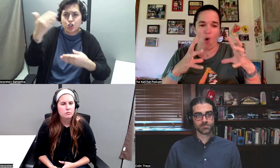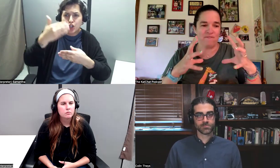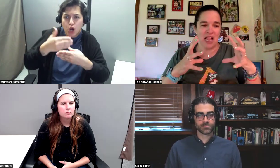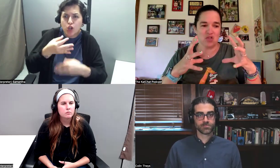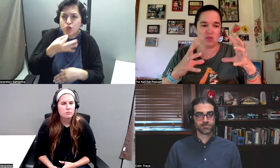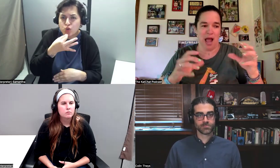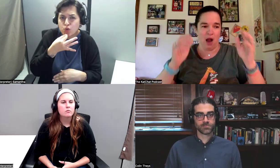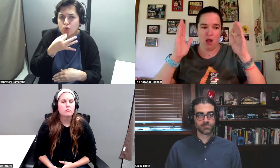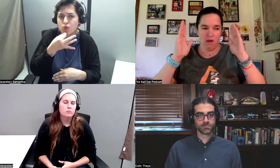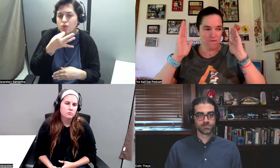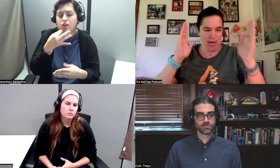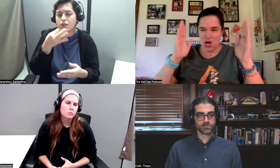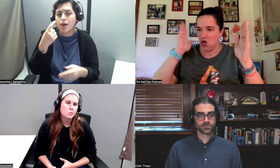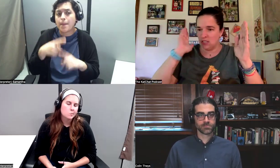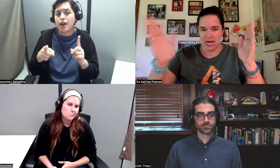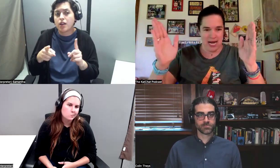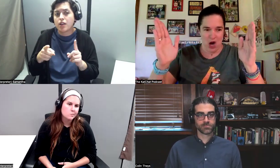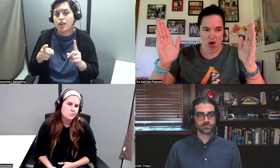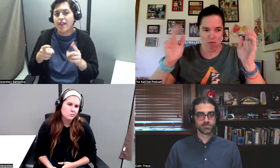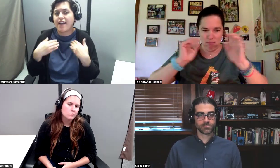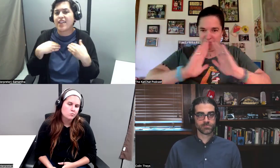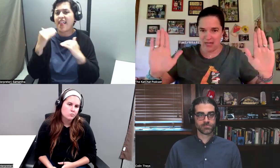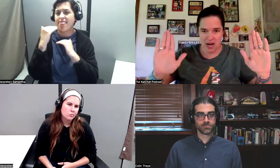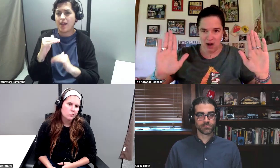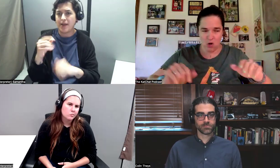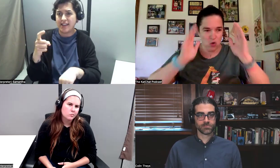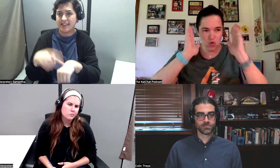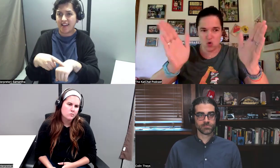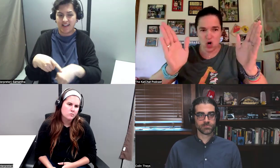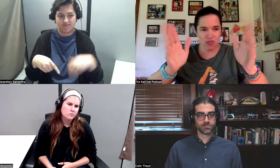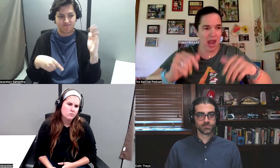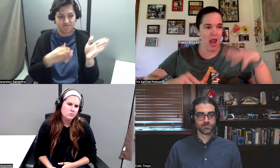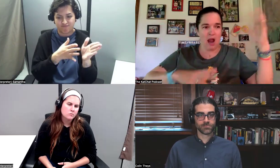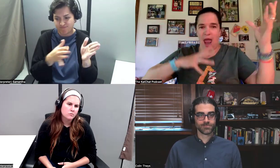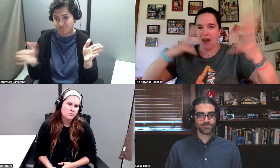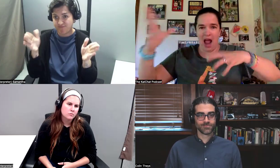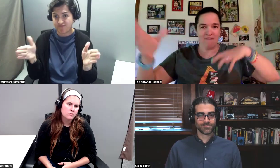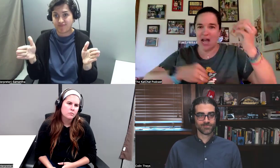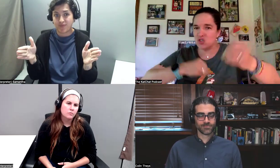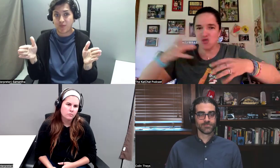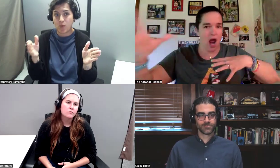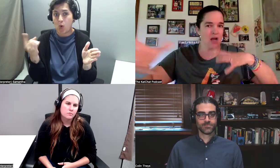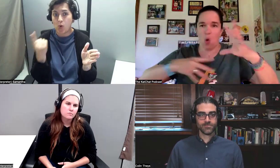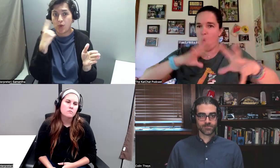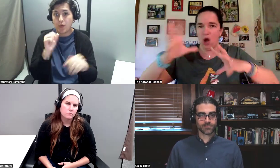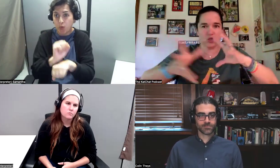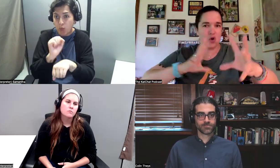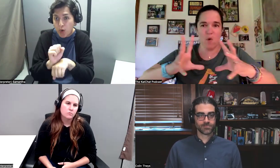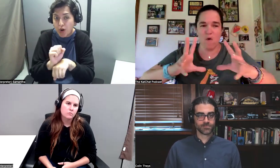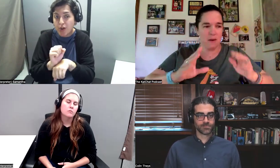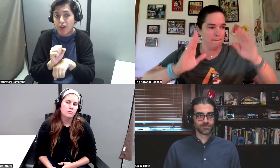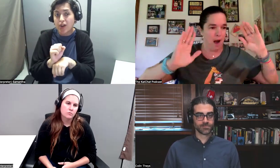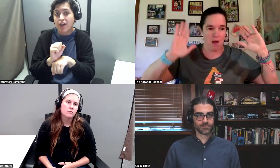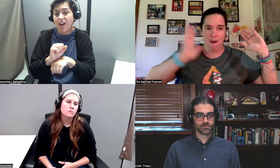Ireland or village like from here to here. That's it. You do the thing and have extras or do